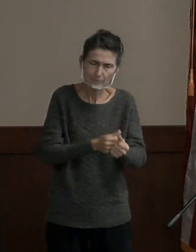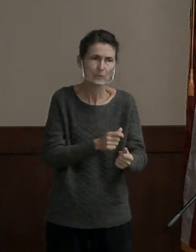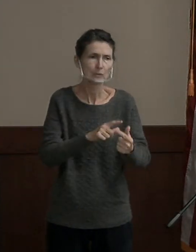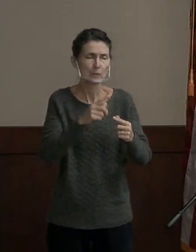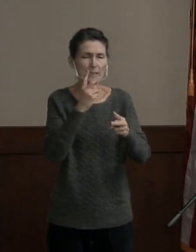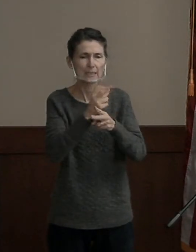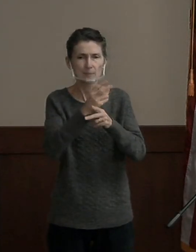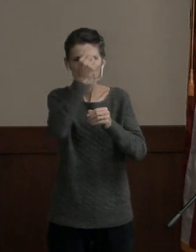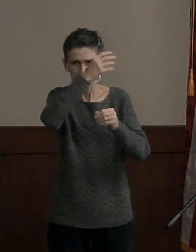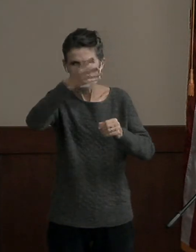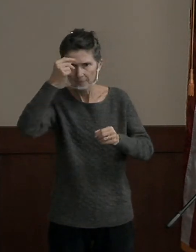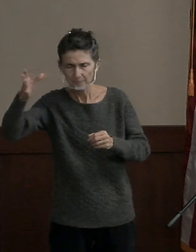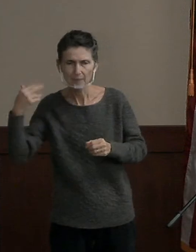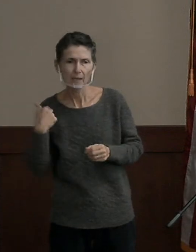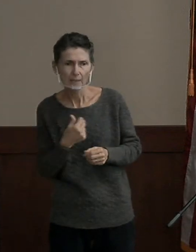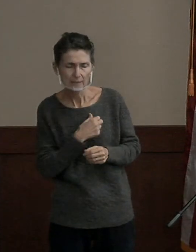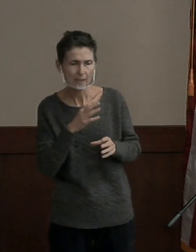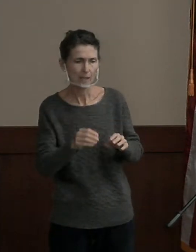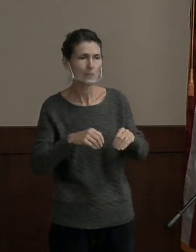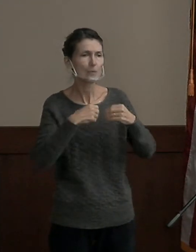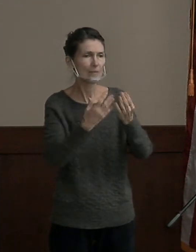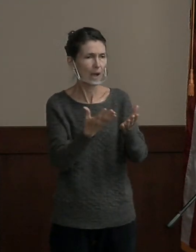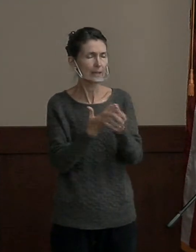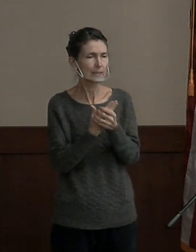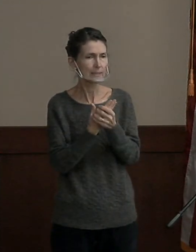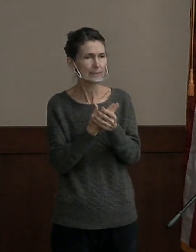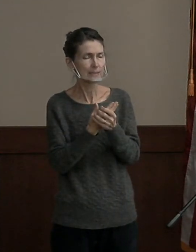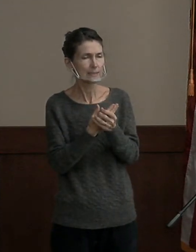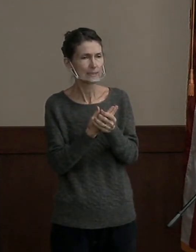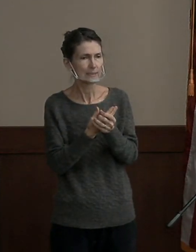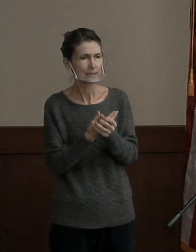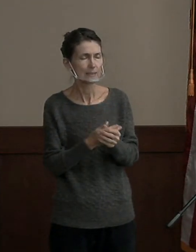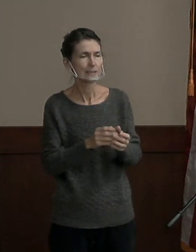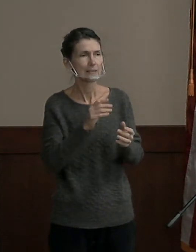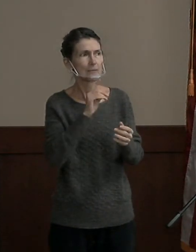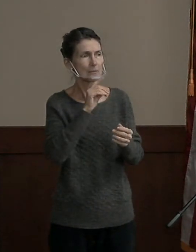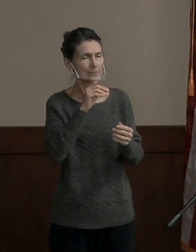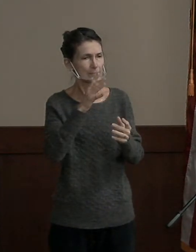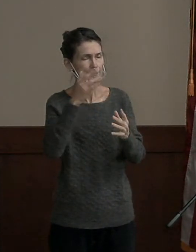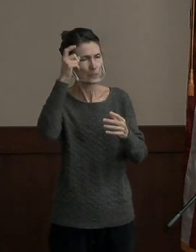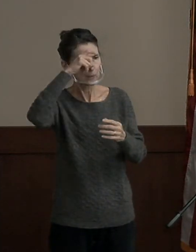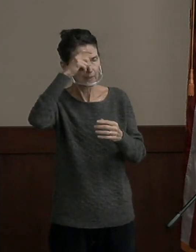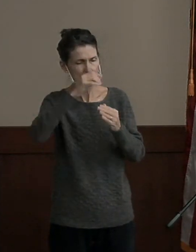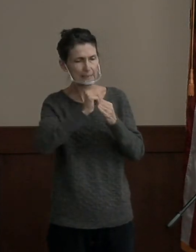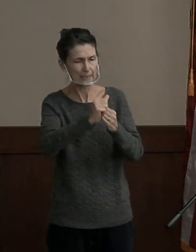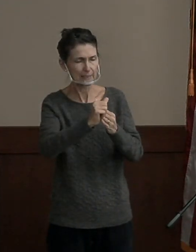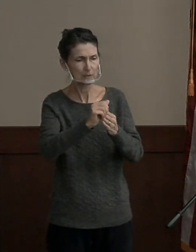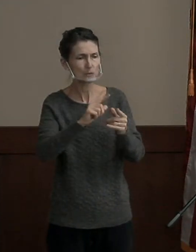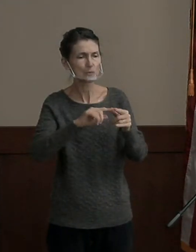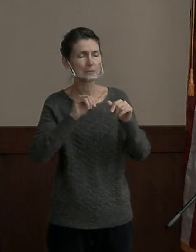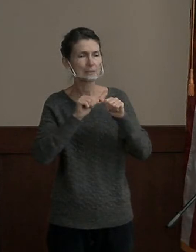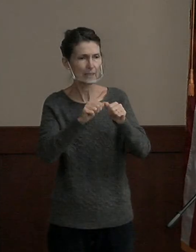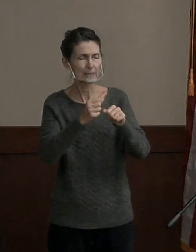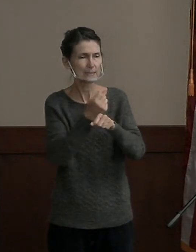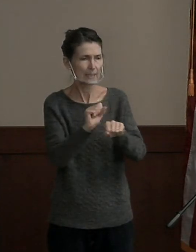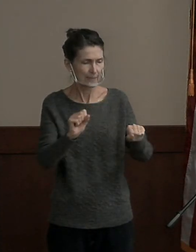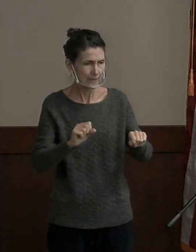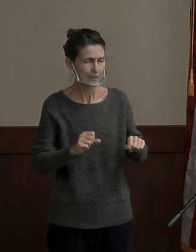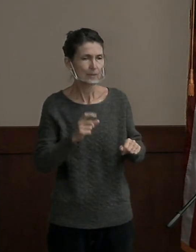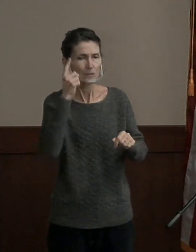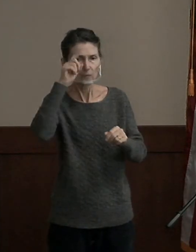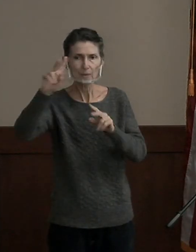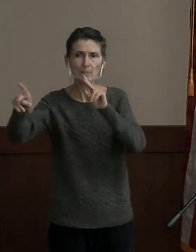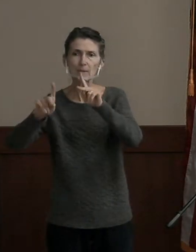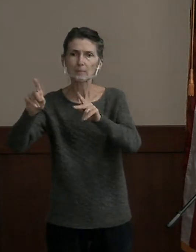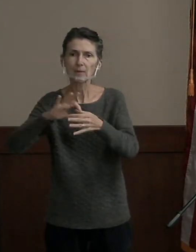us informed and providing sage guidance as to what we can do to stay safe. So on behalf of the citizens of